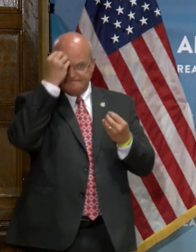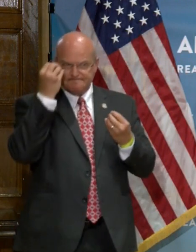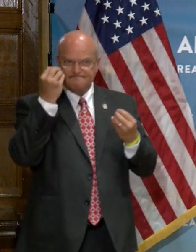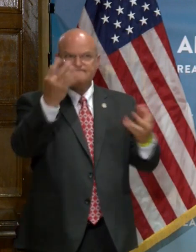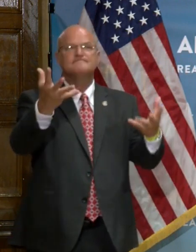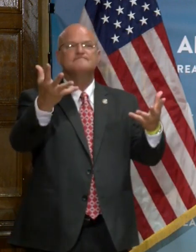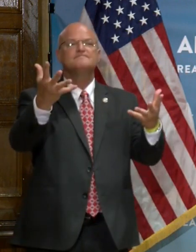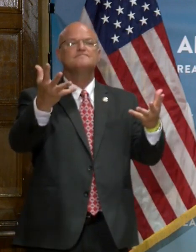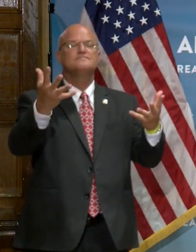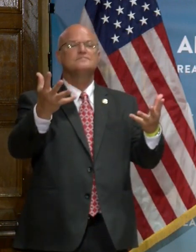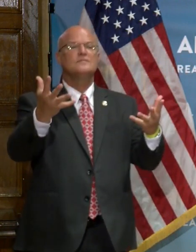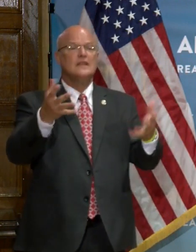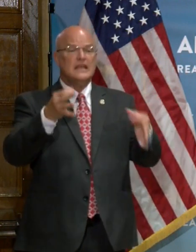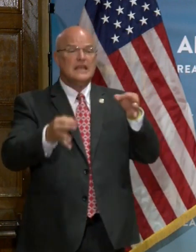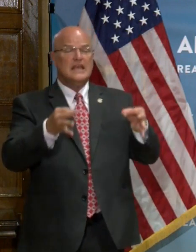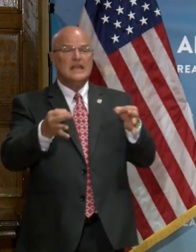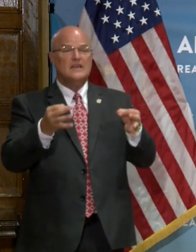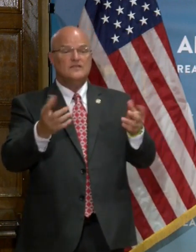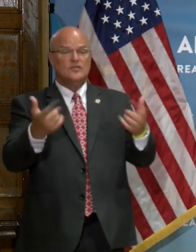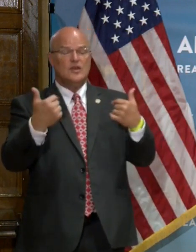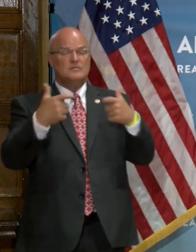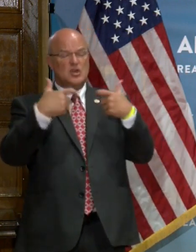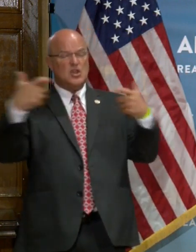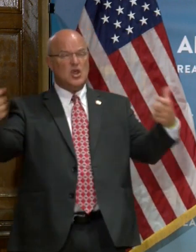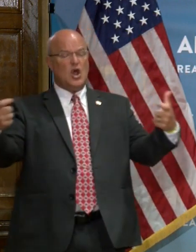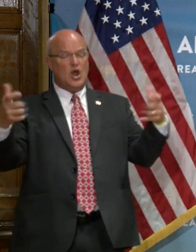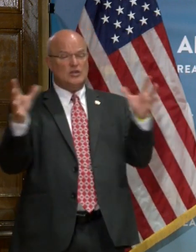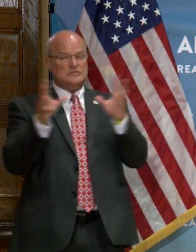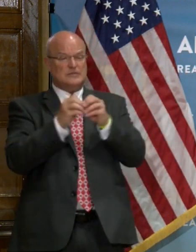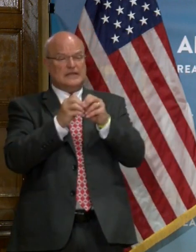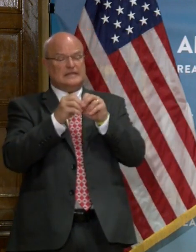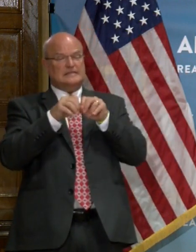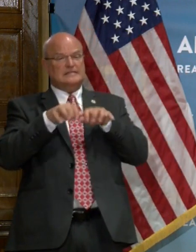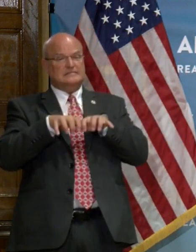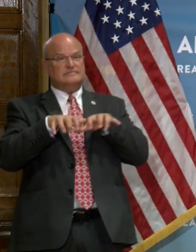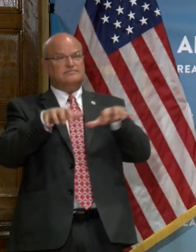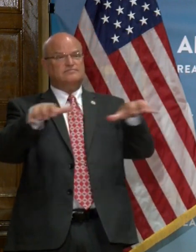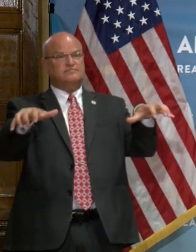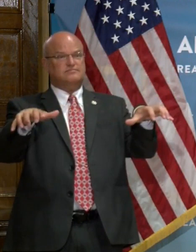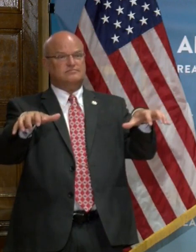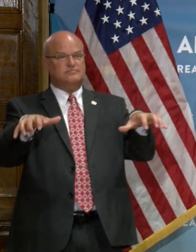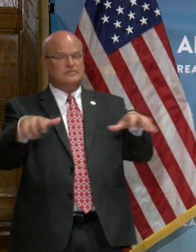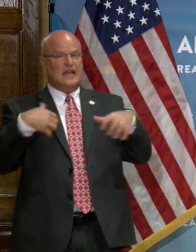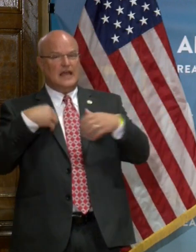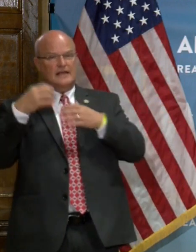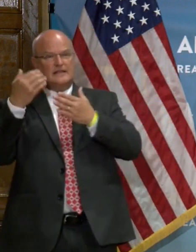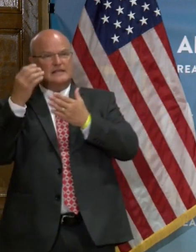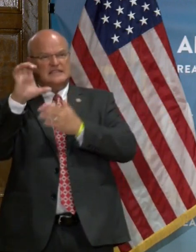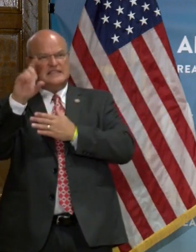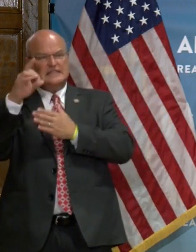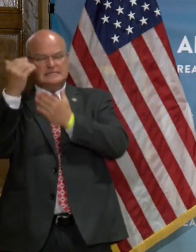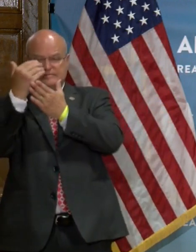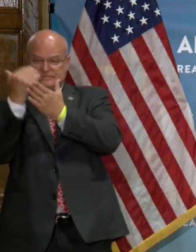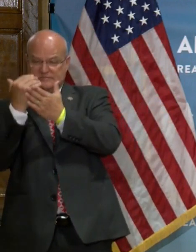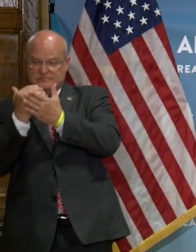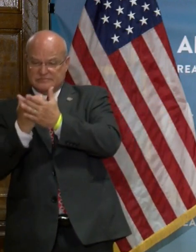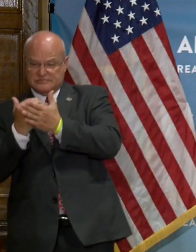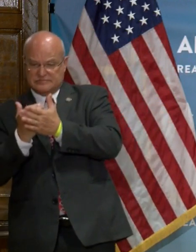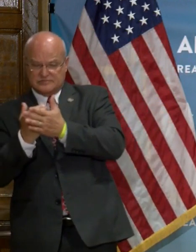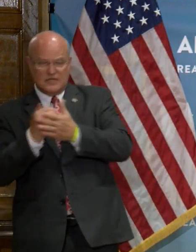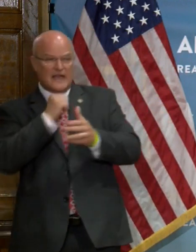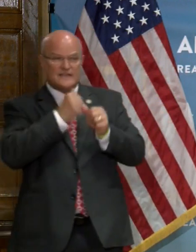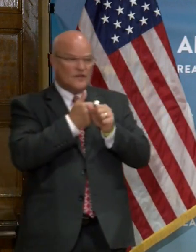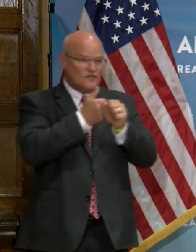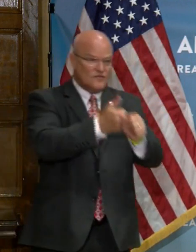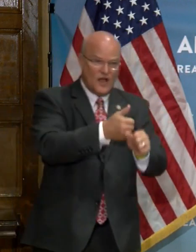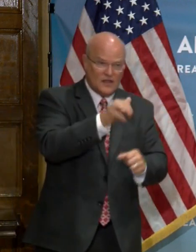message. If you come to a large venue and then you don't follow the instructions of the organizers,